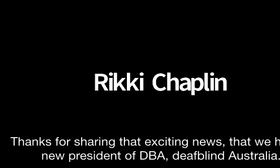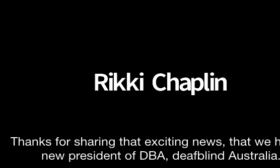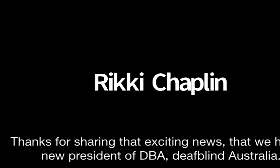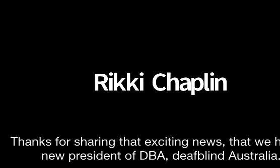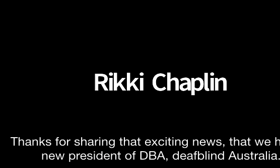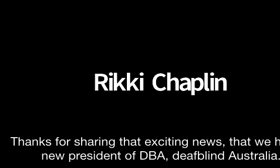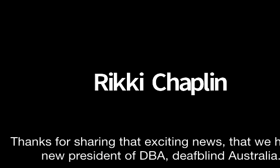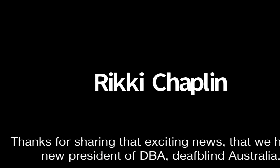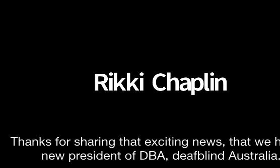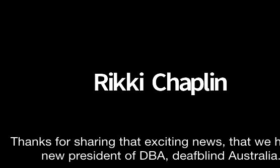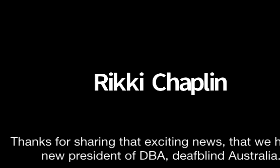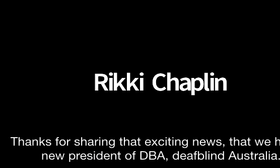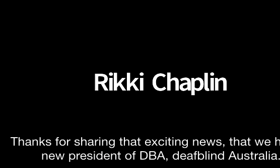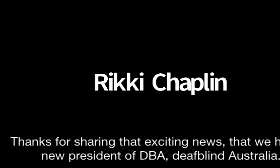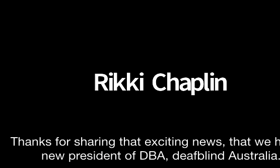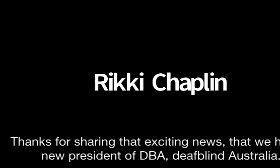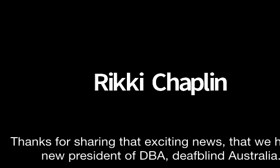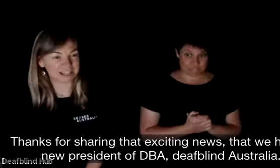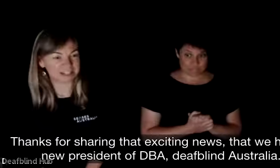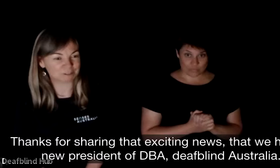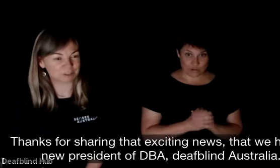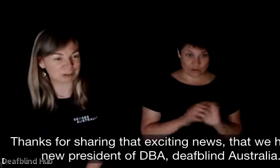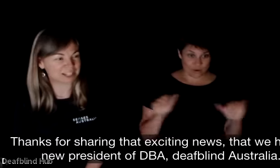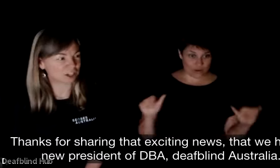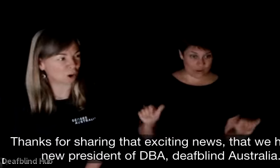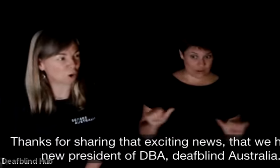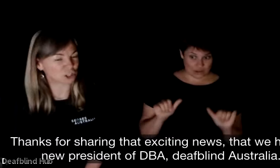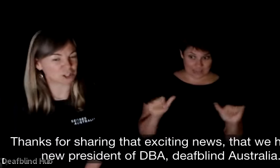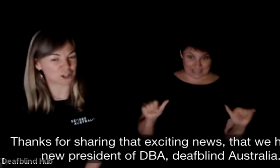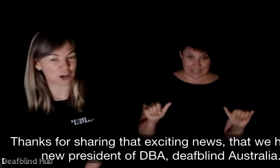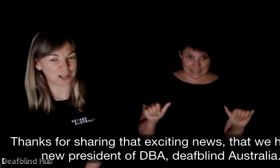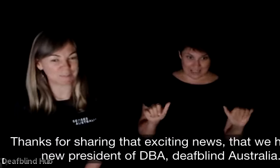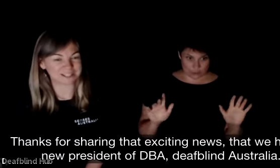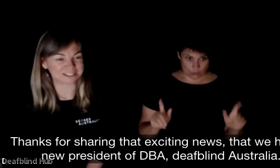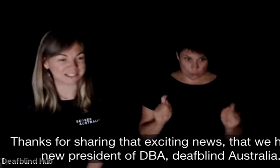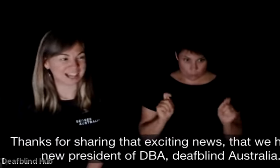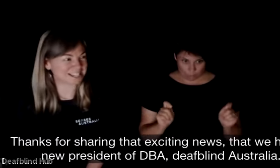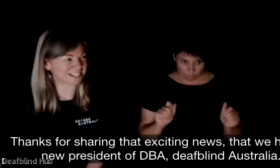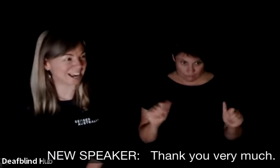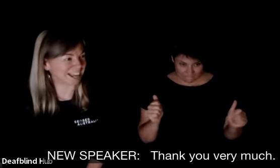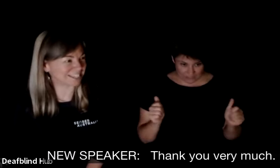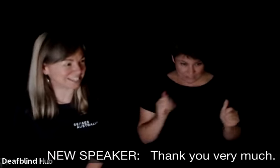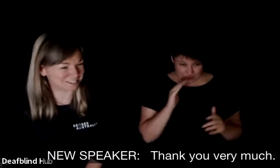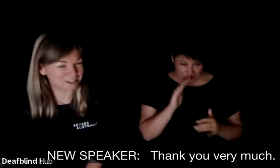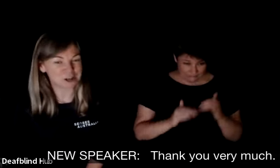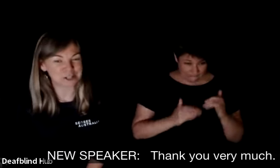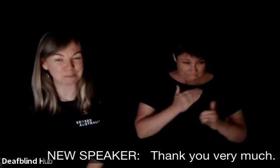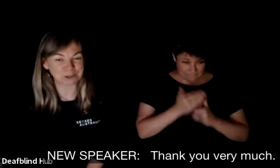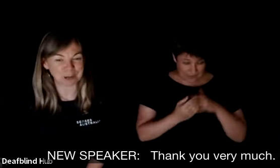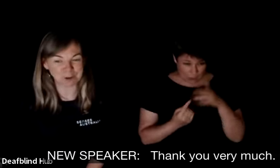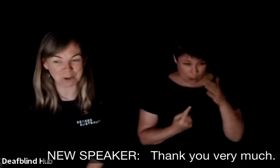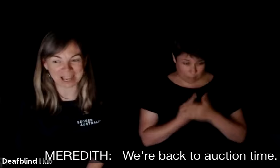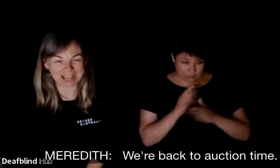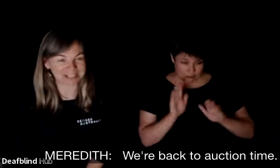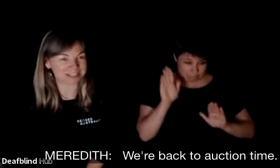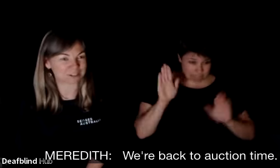Oh, not at this stage. Okay, we're back to auction time. It's your last chance to put